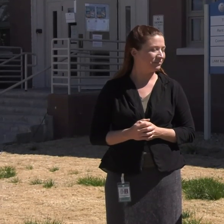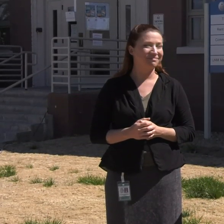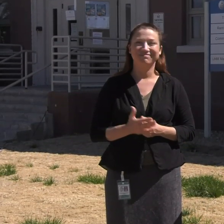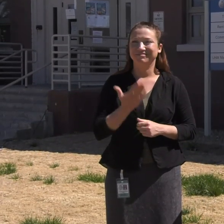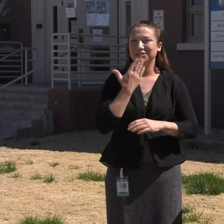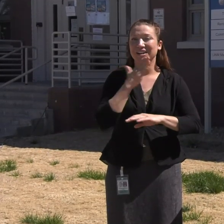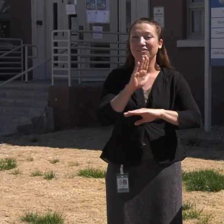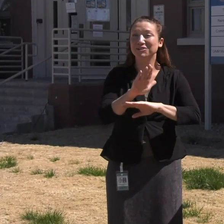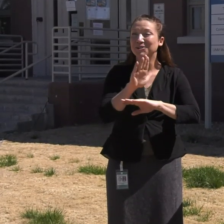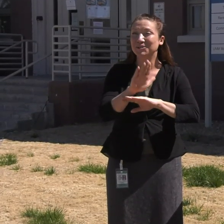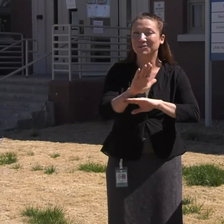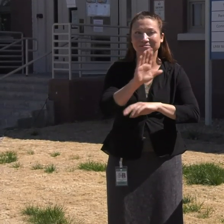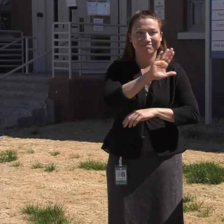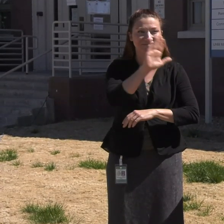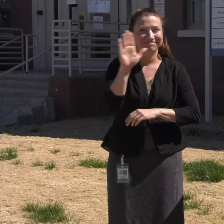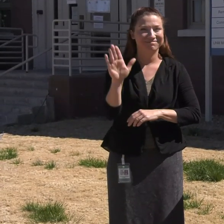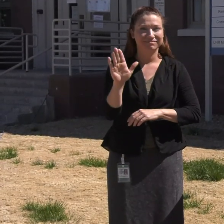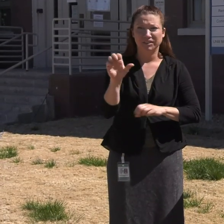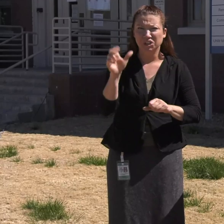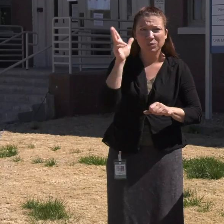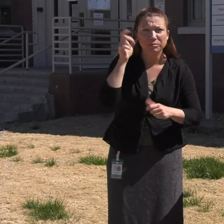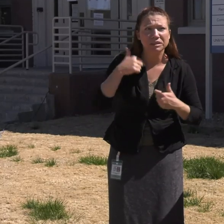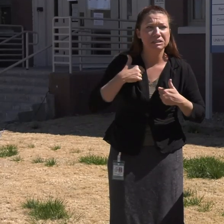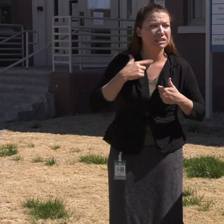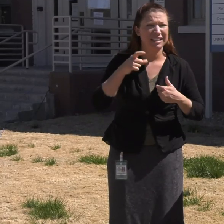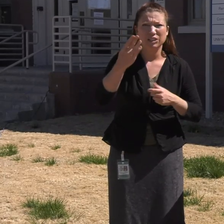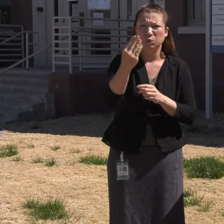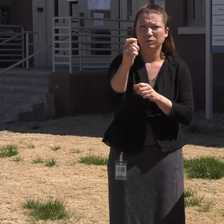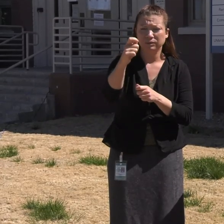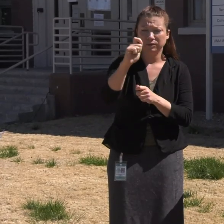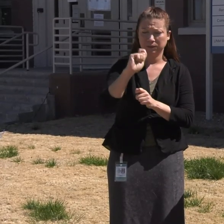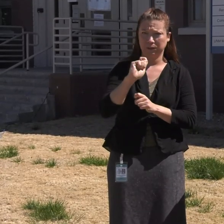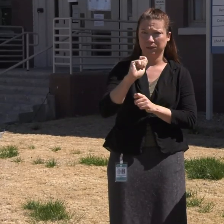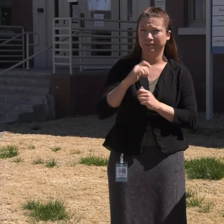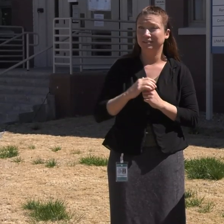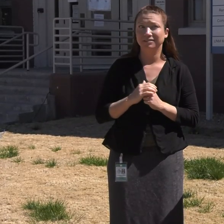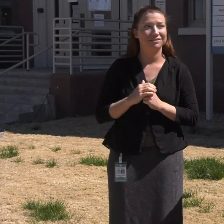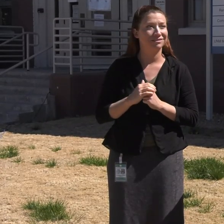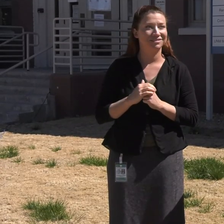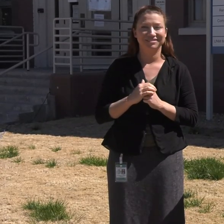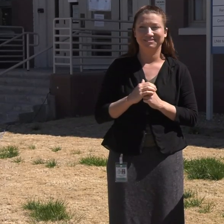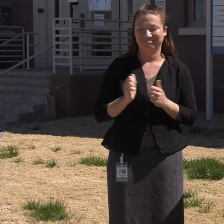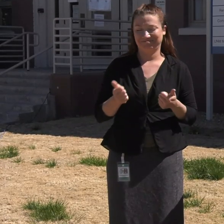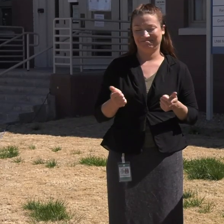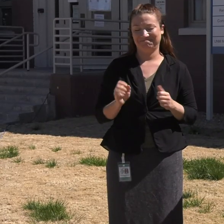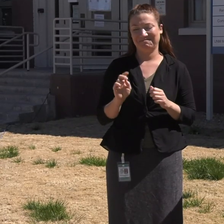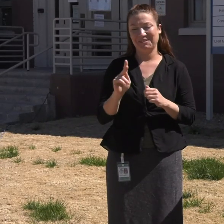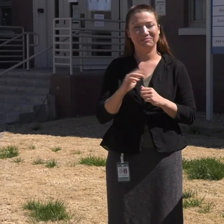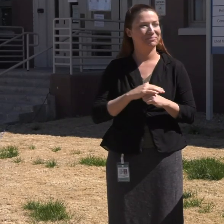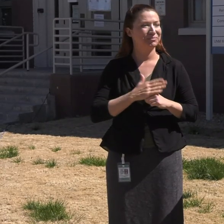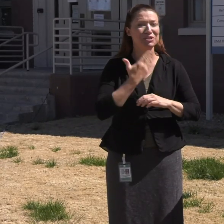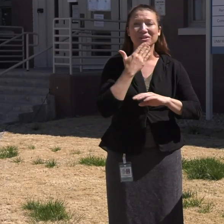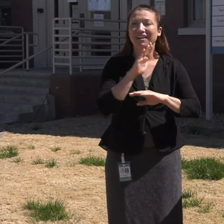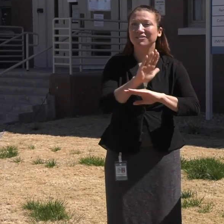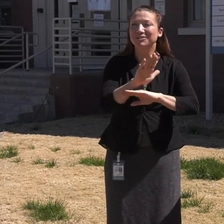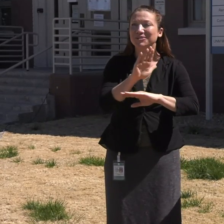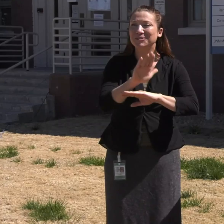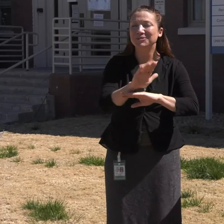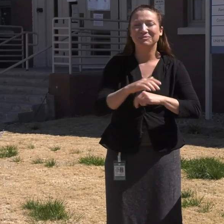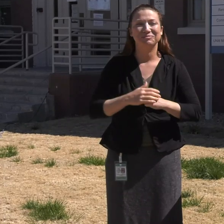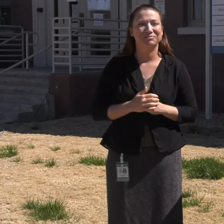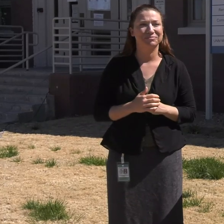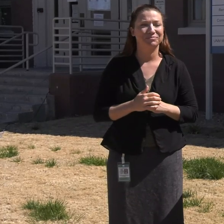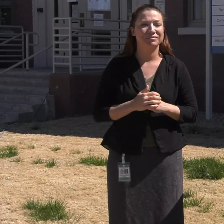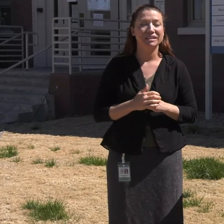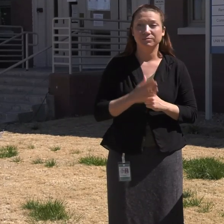Good afternoon, everybody. Can folks hear me okay? Do I need to lower the mic? Okay. Good afternoon, everybody.